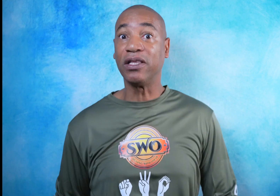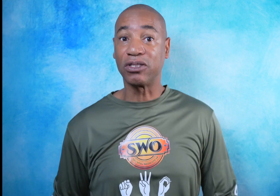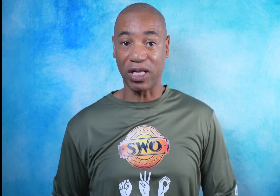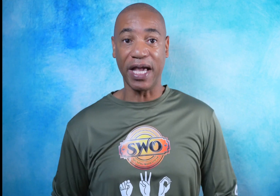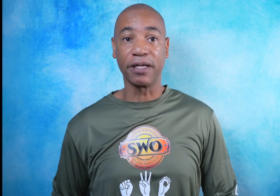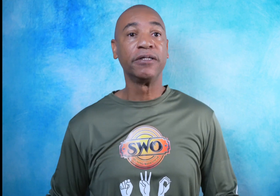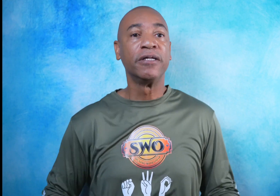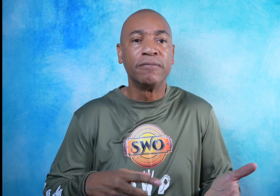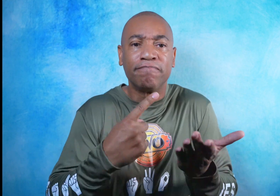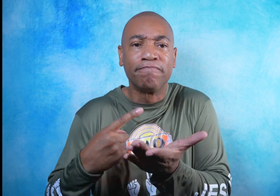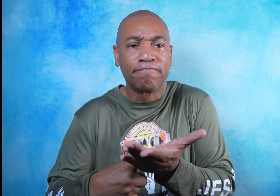looks like.